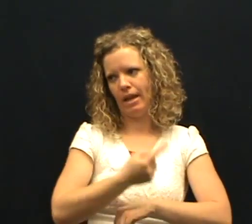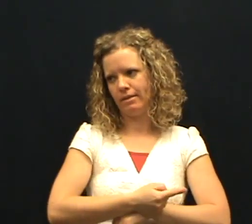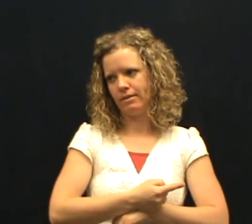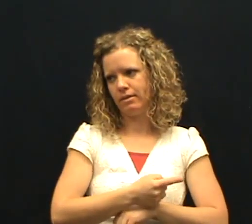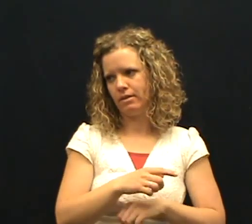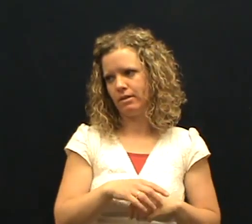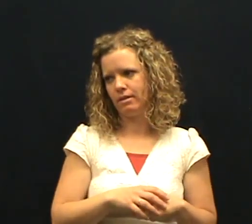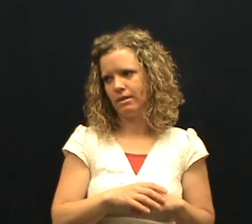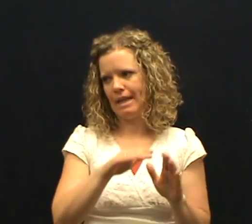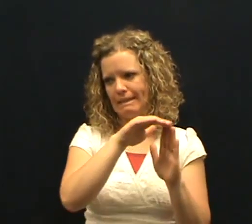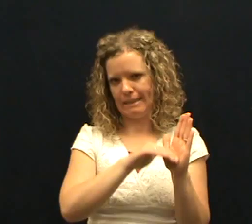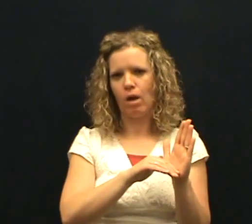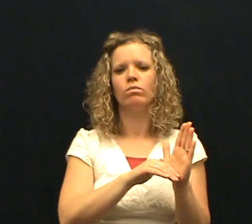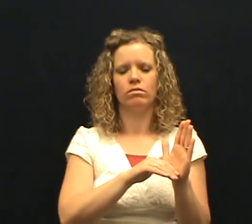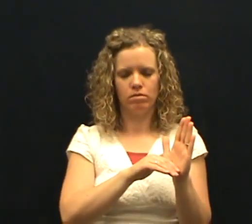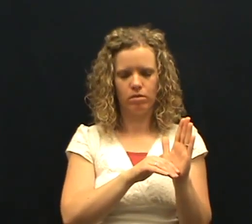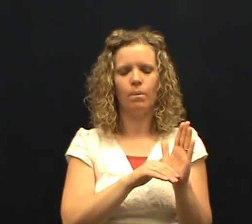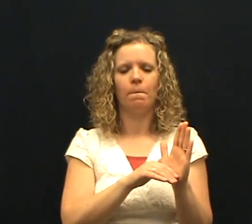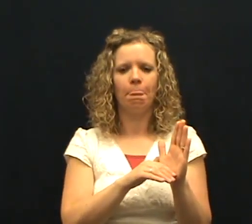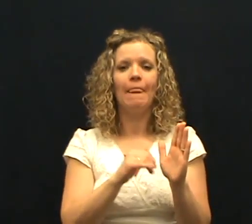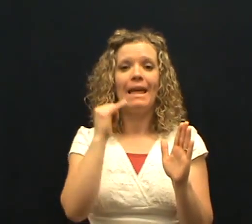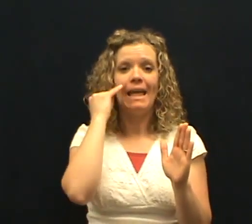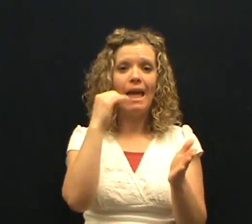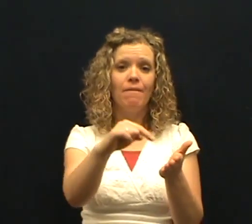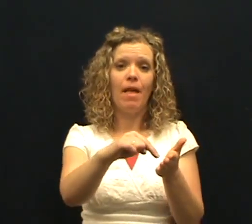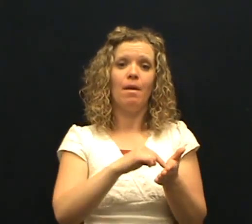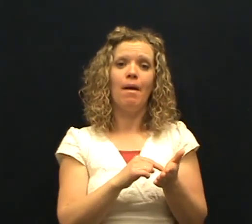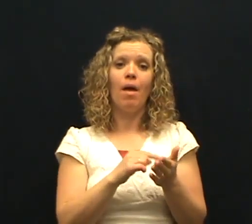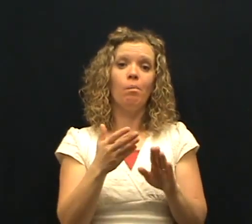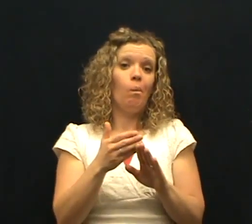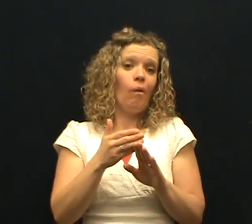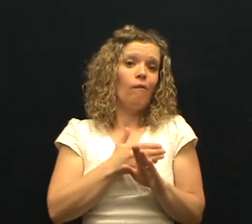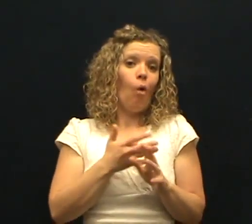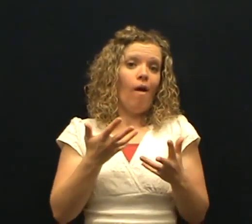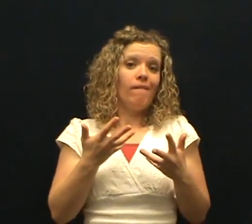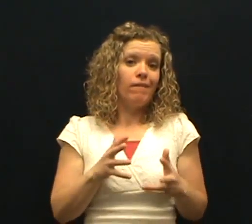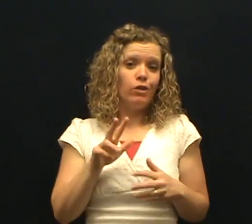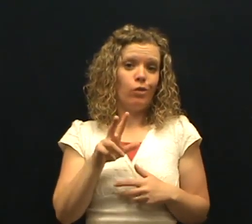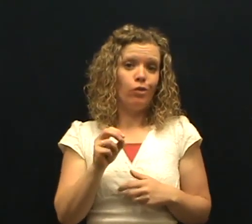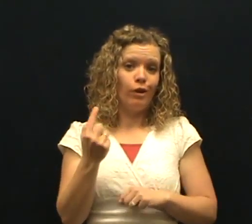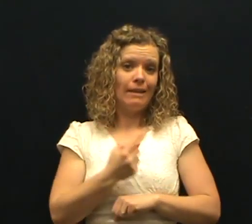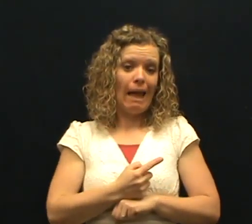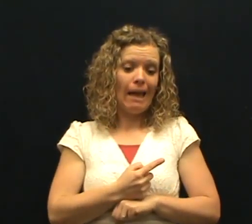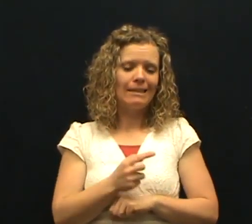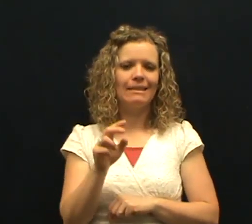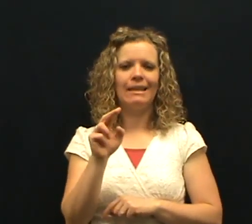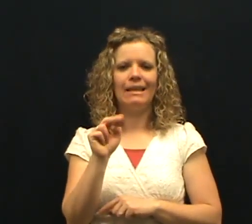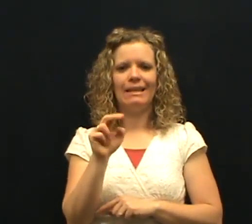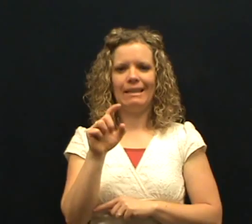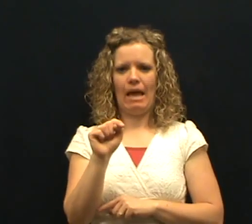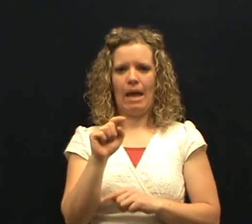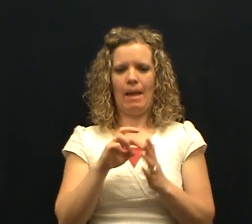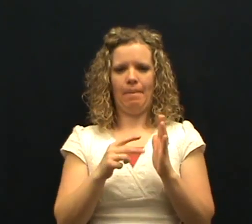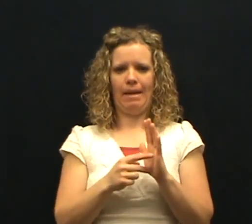credit period is 30 days in that case. The net means you have to pay us what you owe